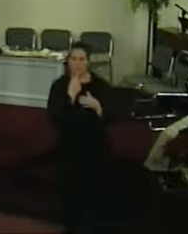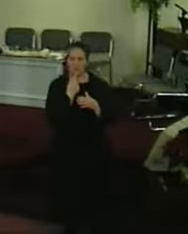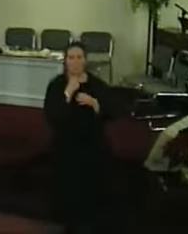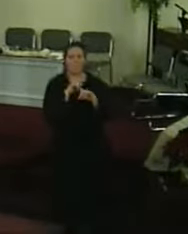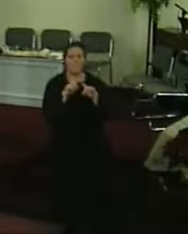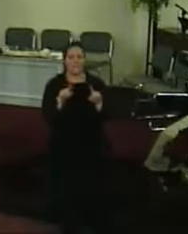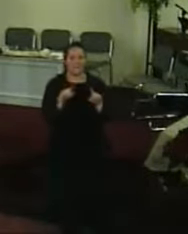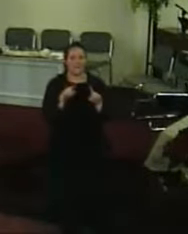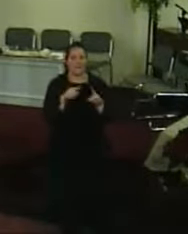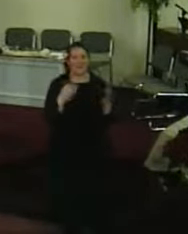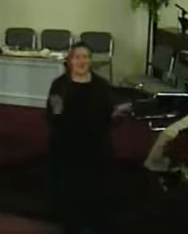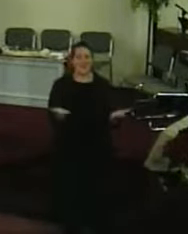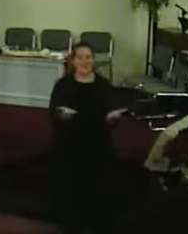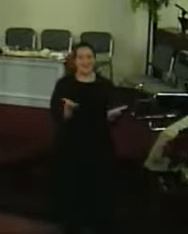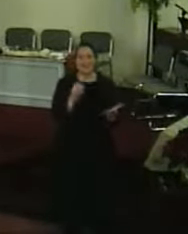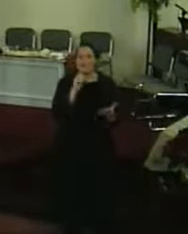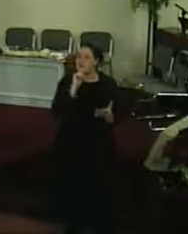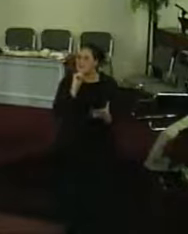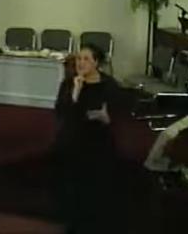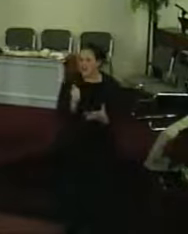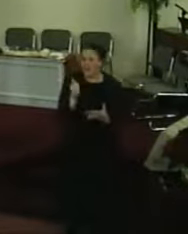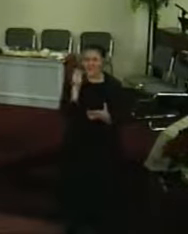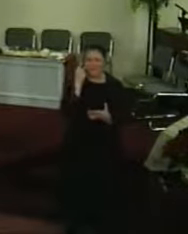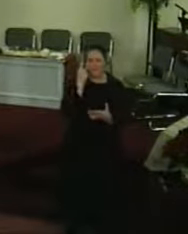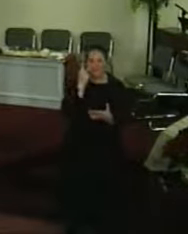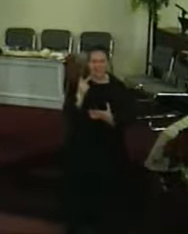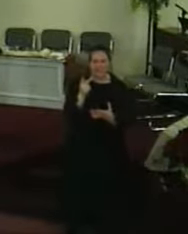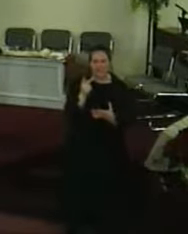things which are not seen.